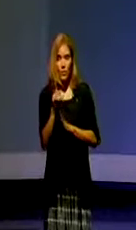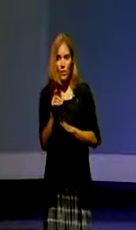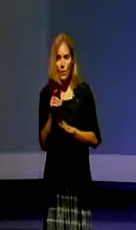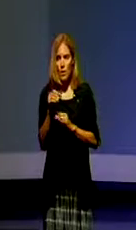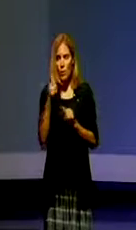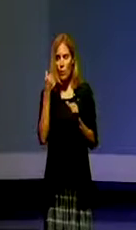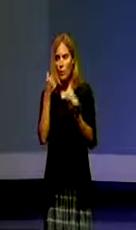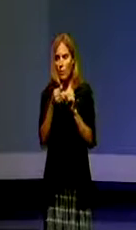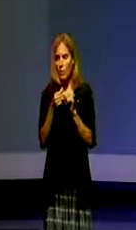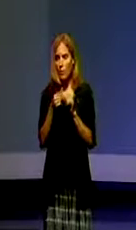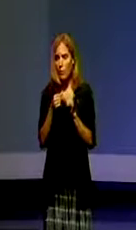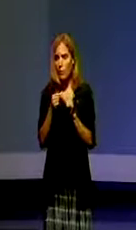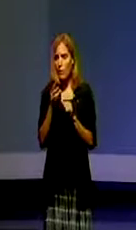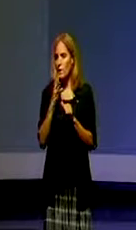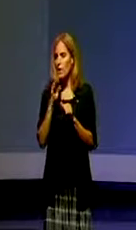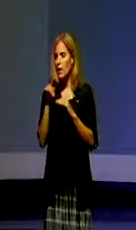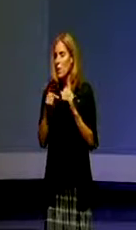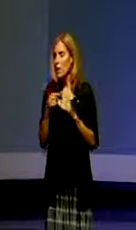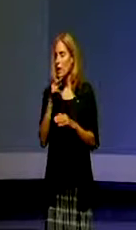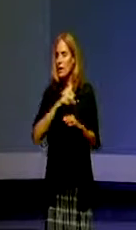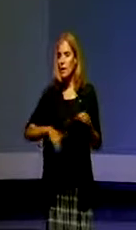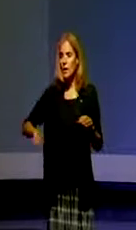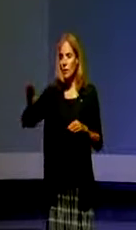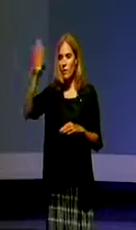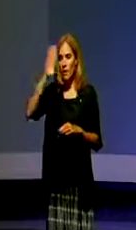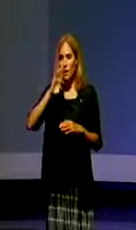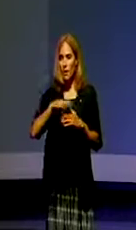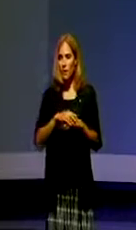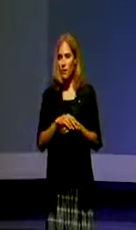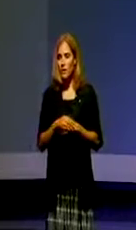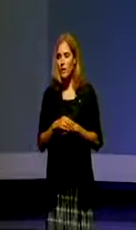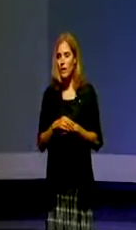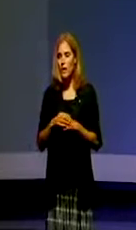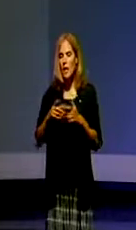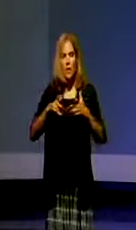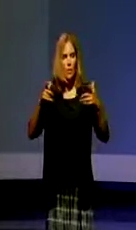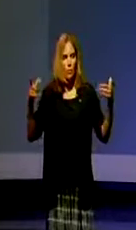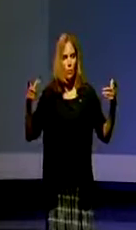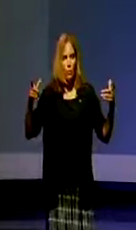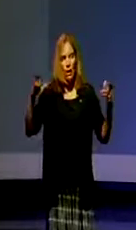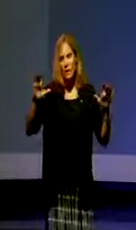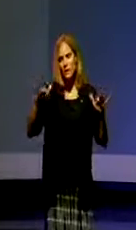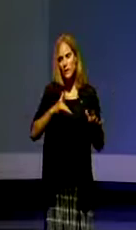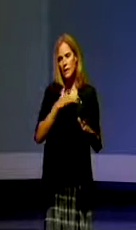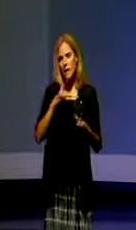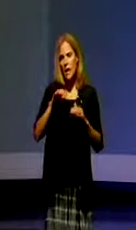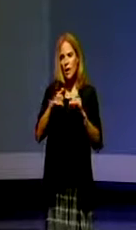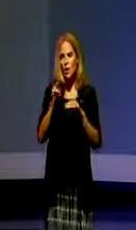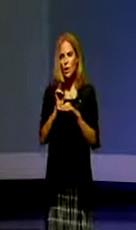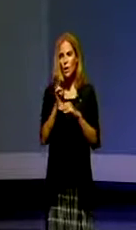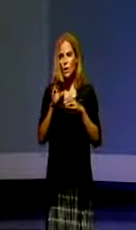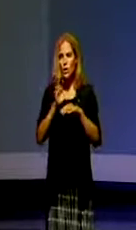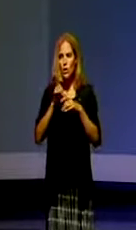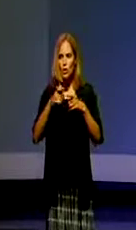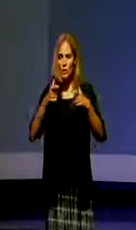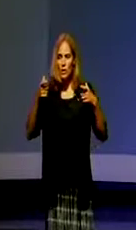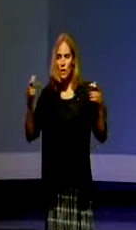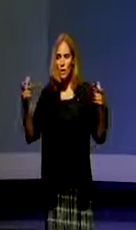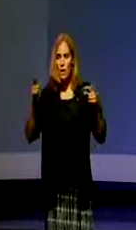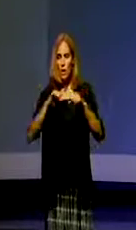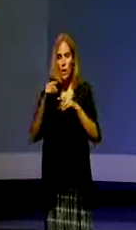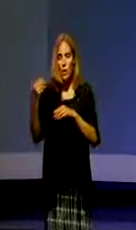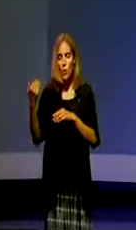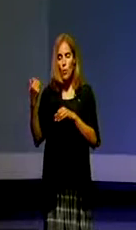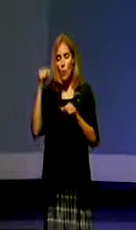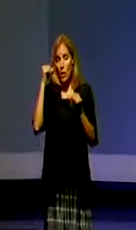Remember, we've been talking a lot about the kingdom of God kind of in the broader sense of how he uses our church to expand the kingdom. But remember,